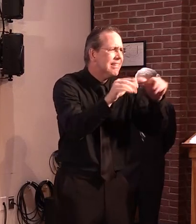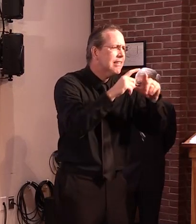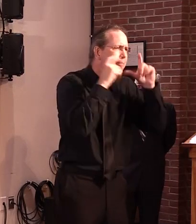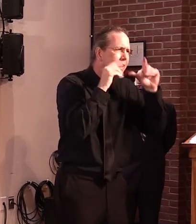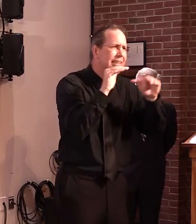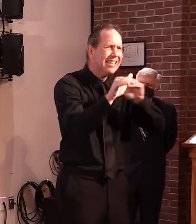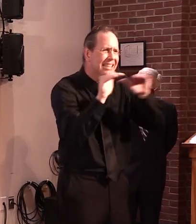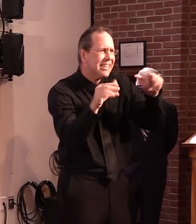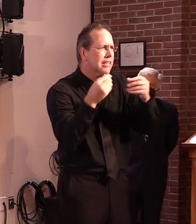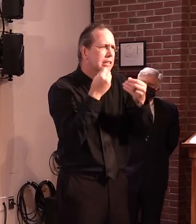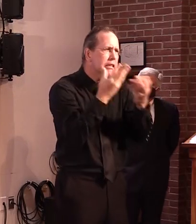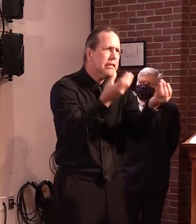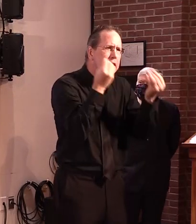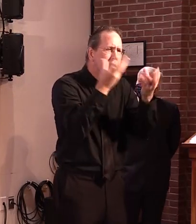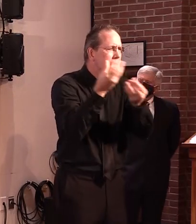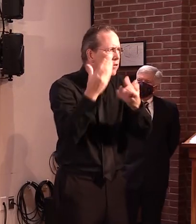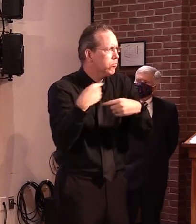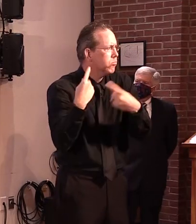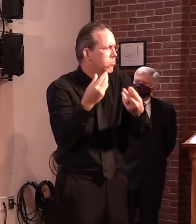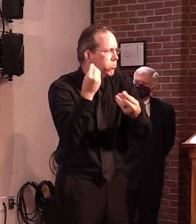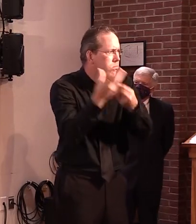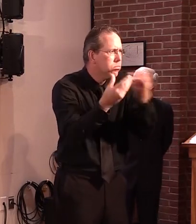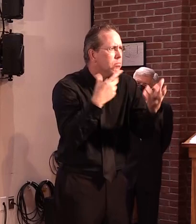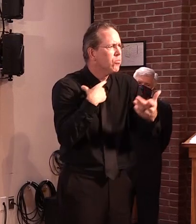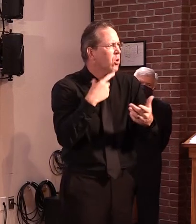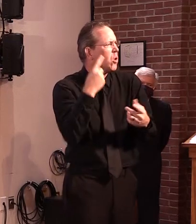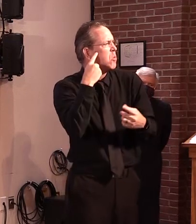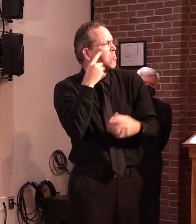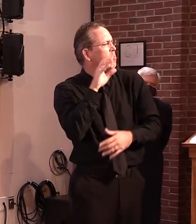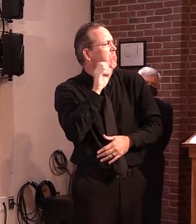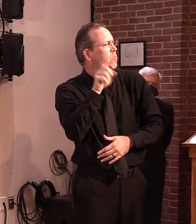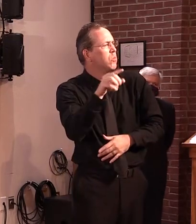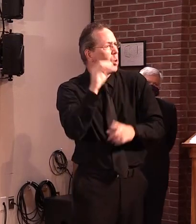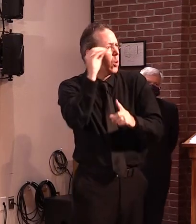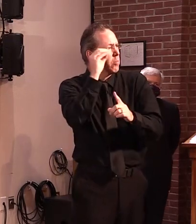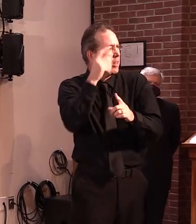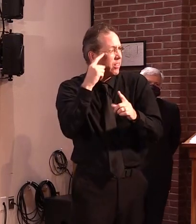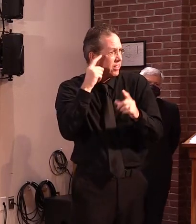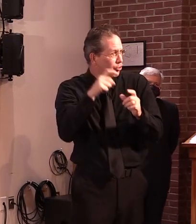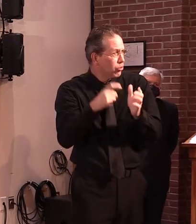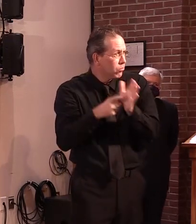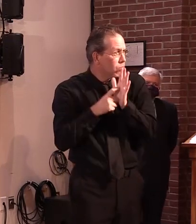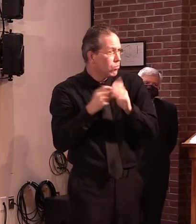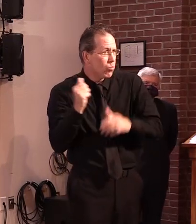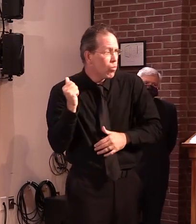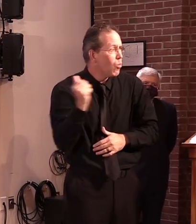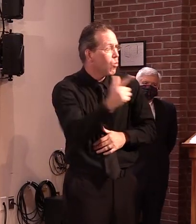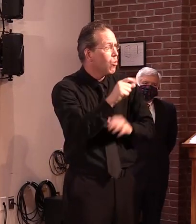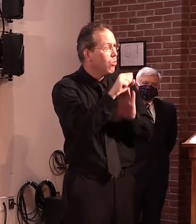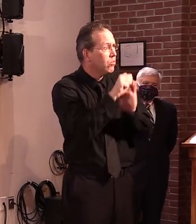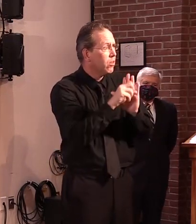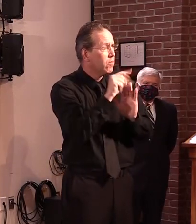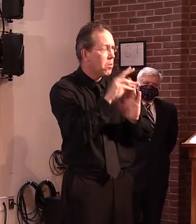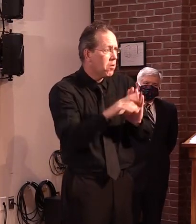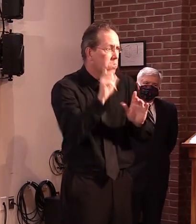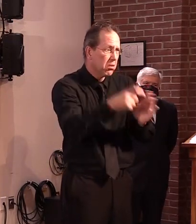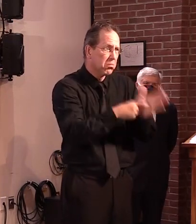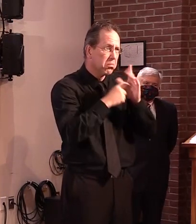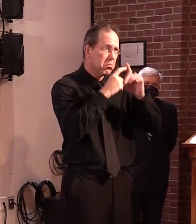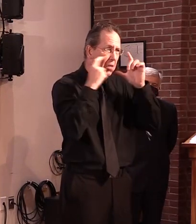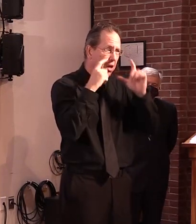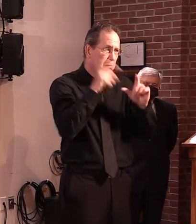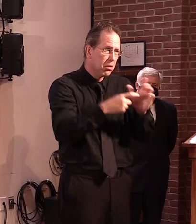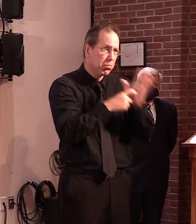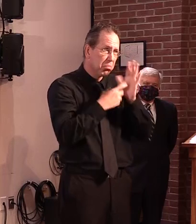Vermont's experience with a mask mandate would be instructive? Well, obviously the experience, a